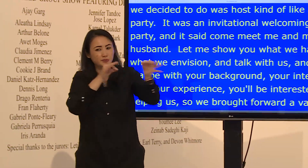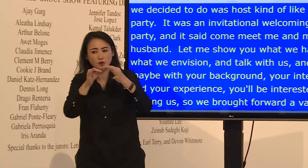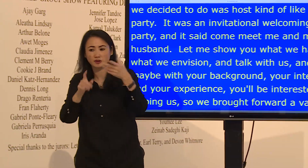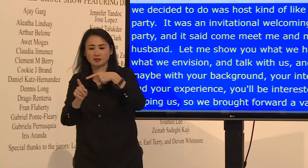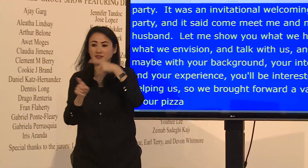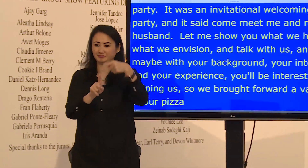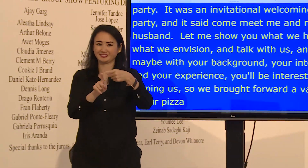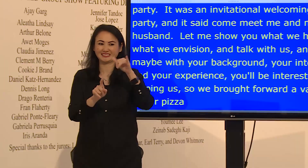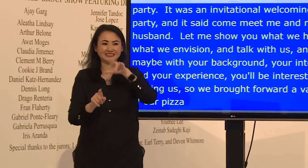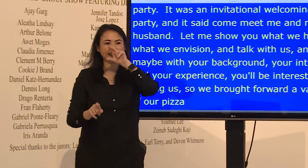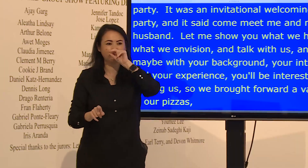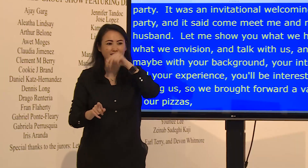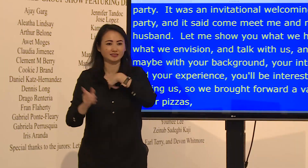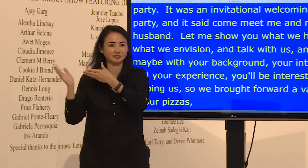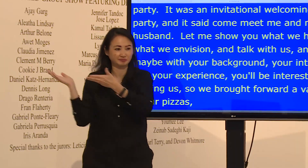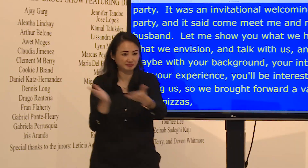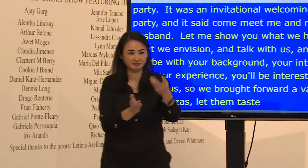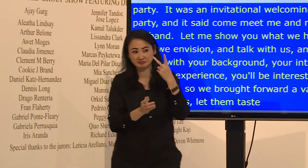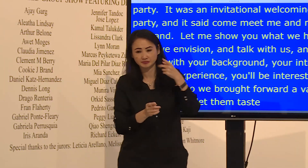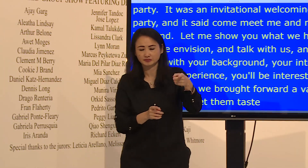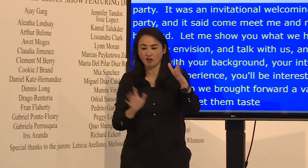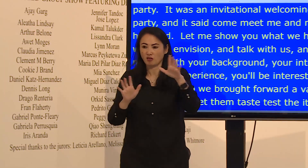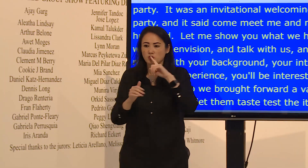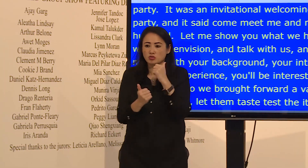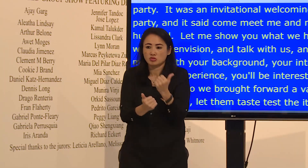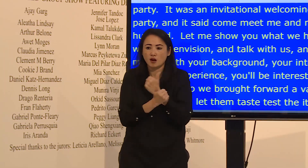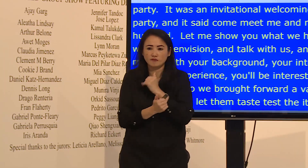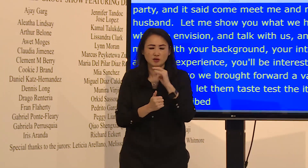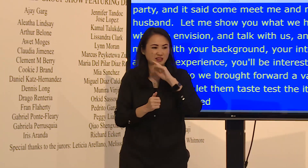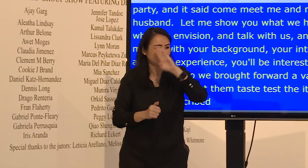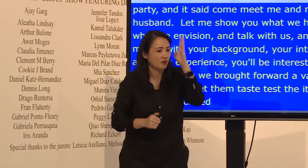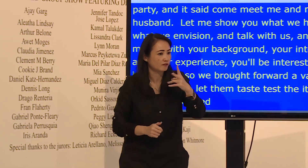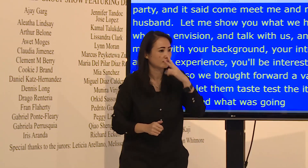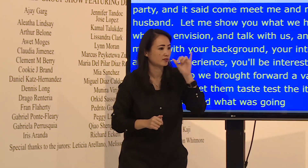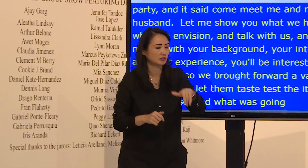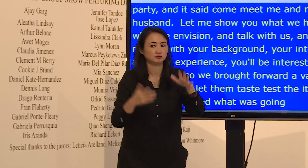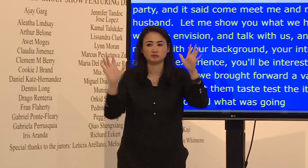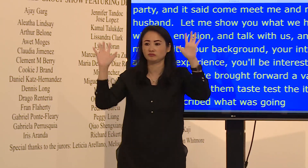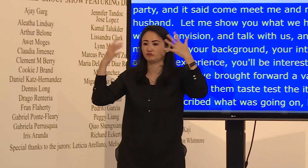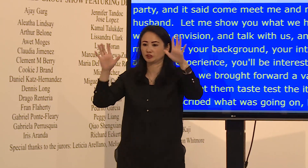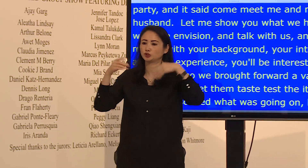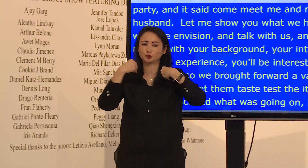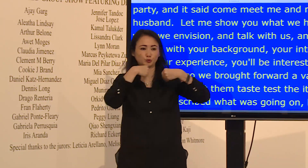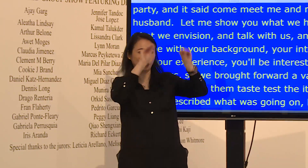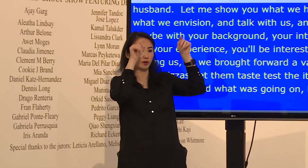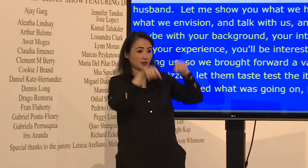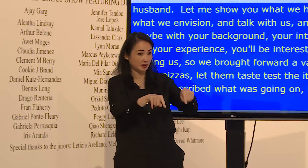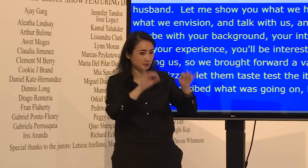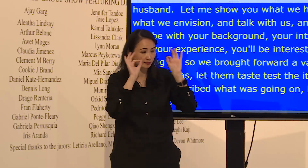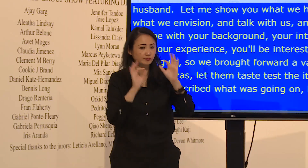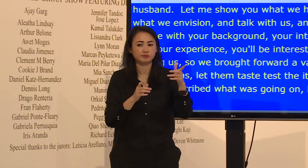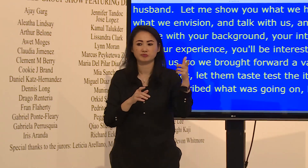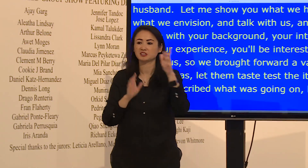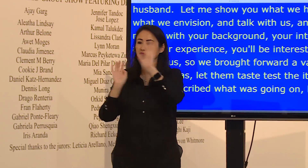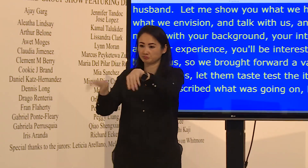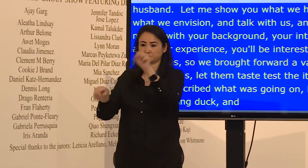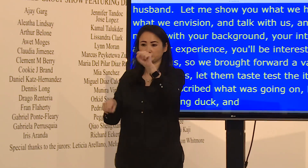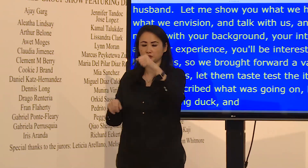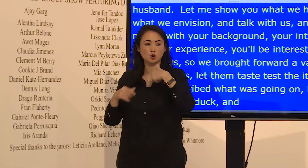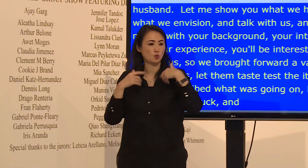we described what was going on. We're like, this is Peking duck. And so many people loved it. They'd never even seen or heard of this concept before. And a lot